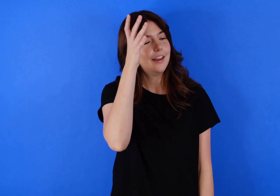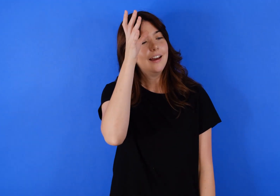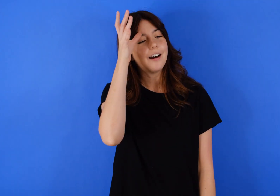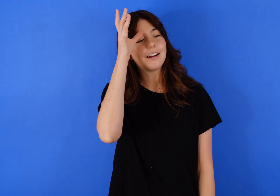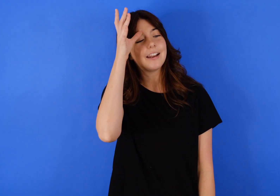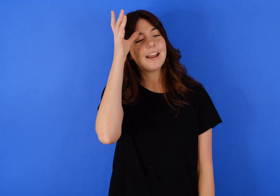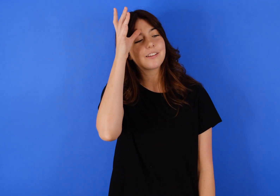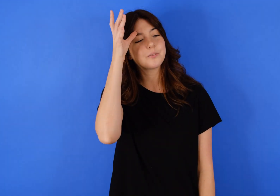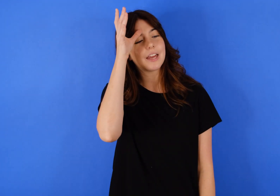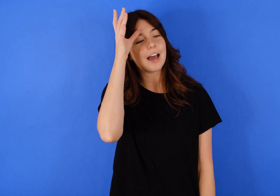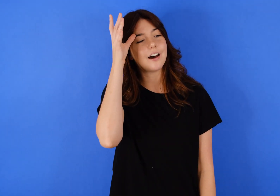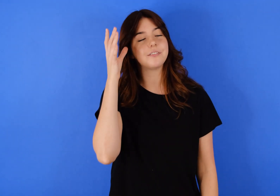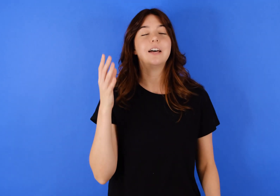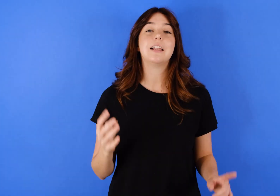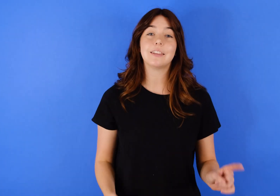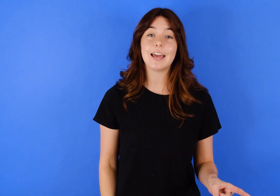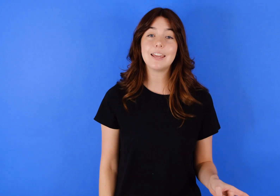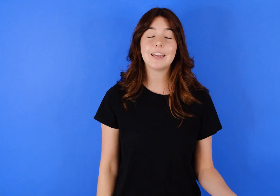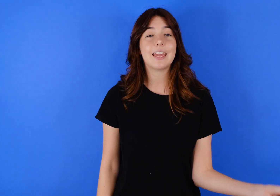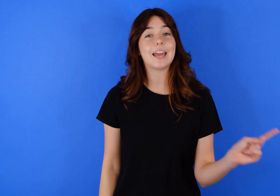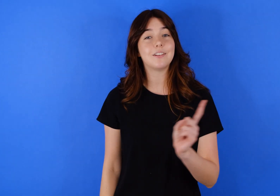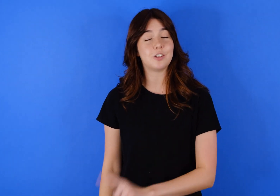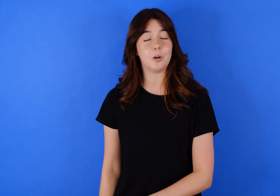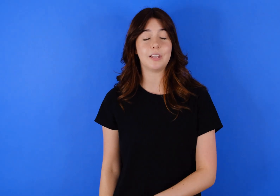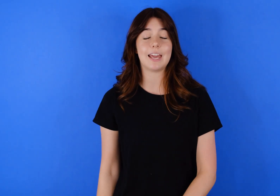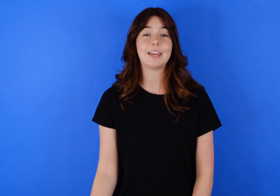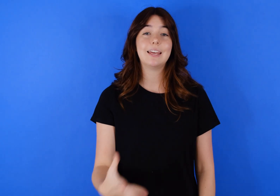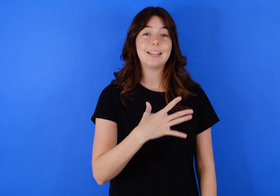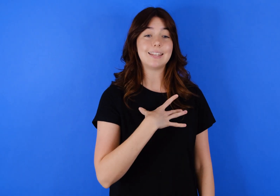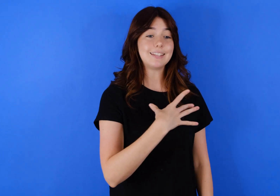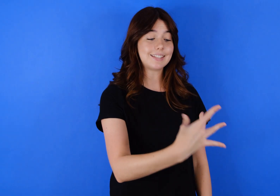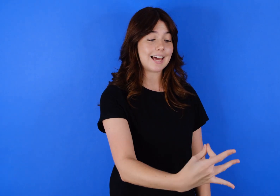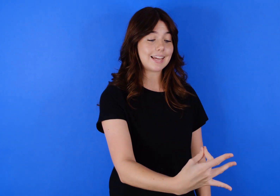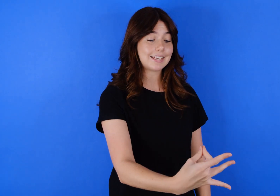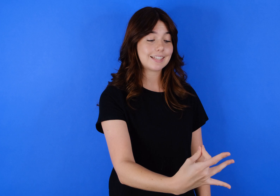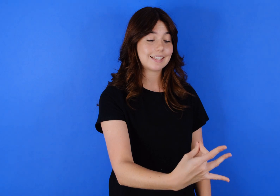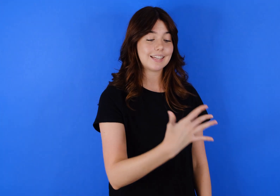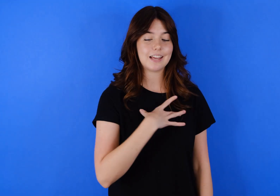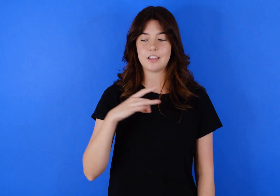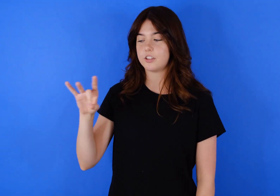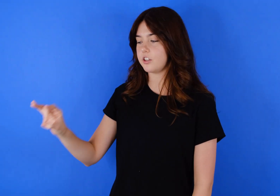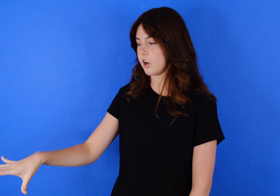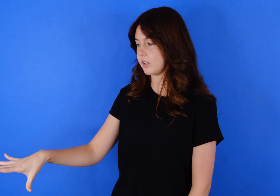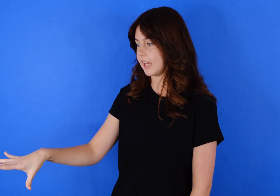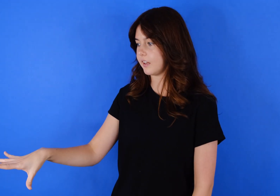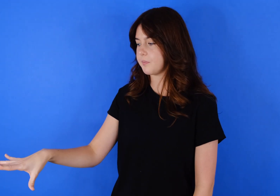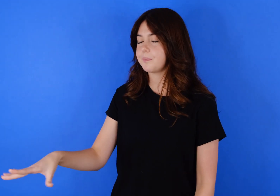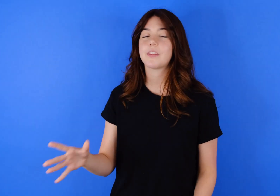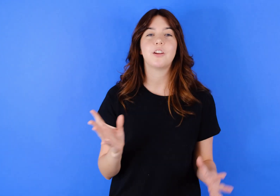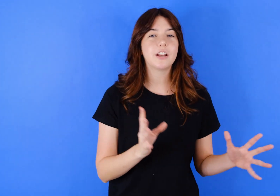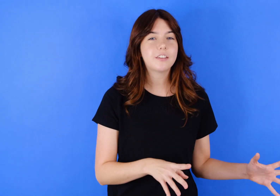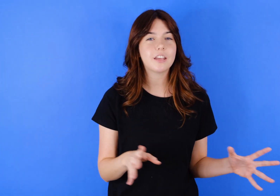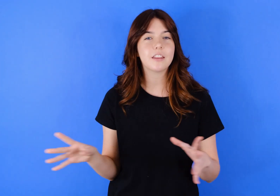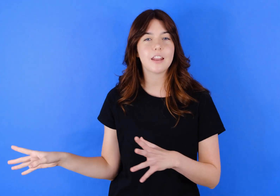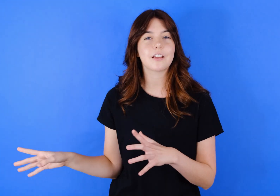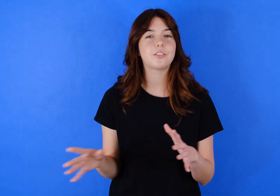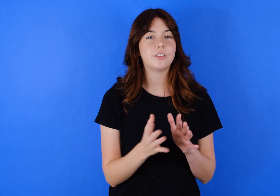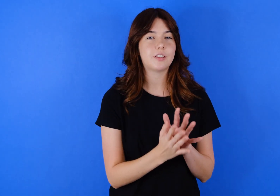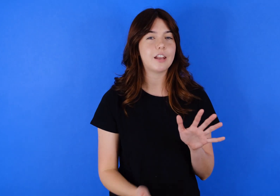All right, next we have like and don't like. This is like and this is don't like. You're gonna see the next set of